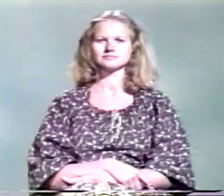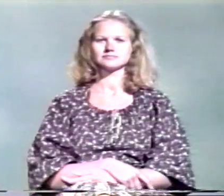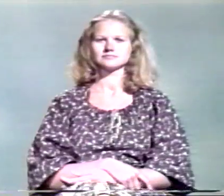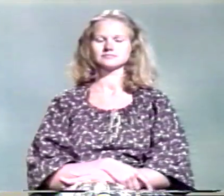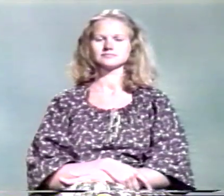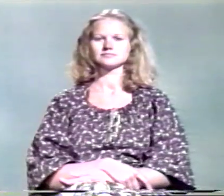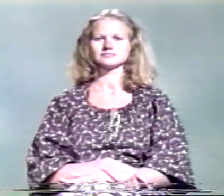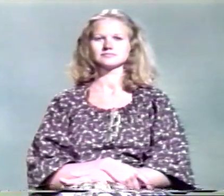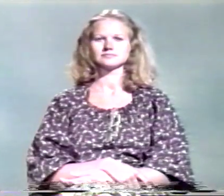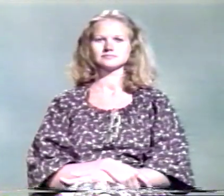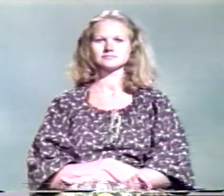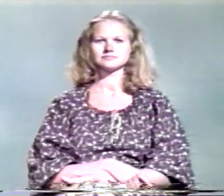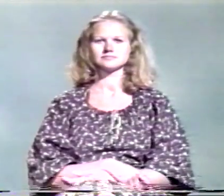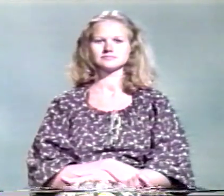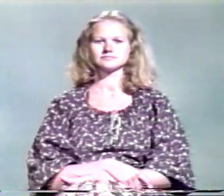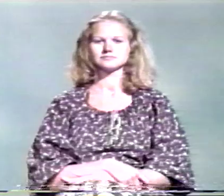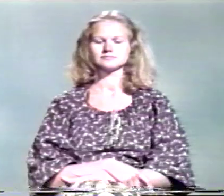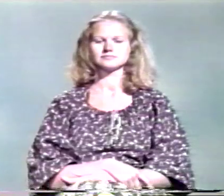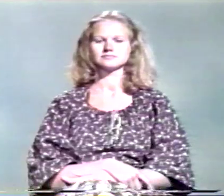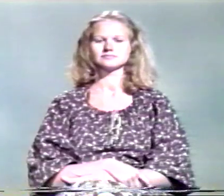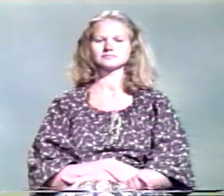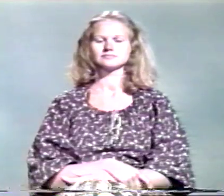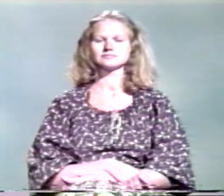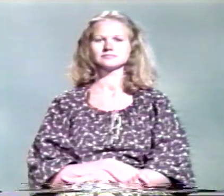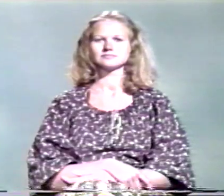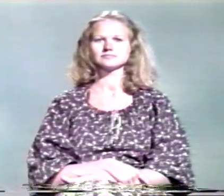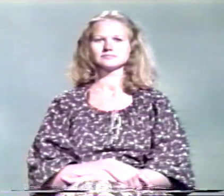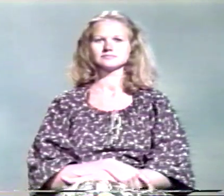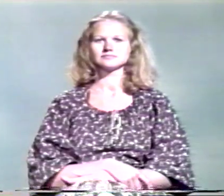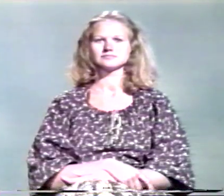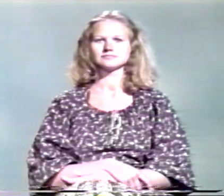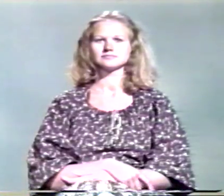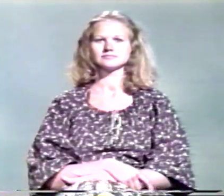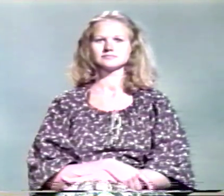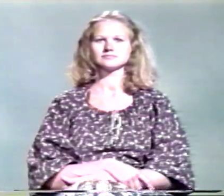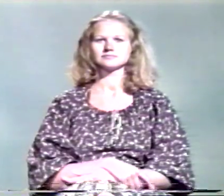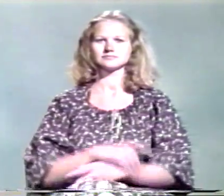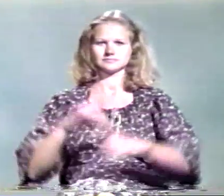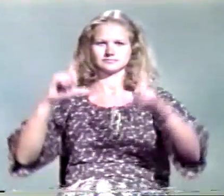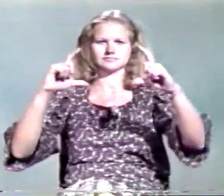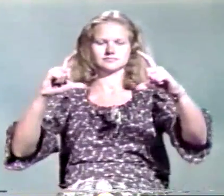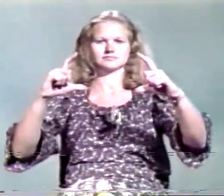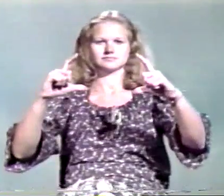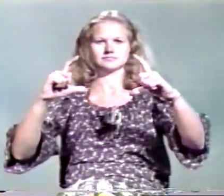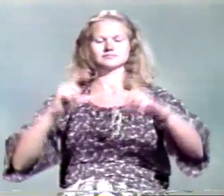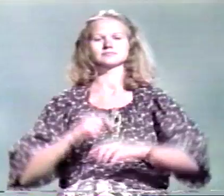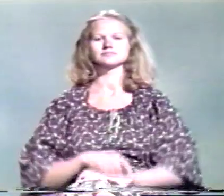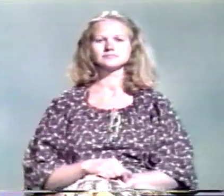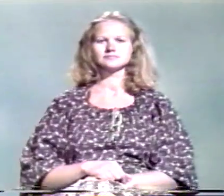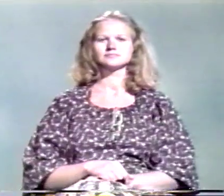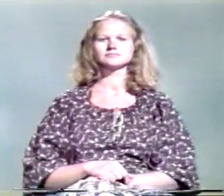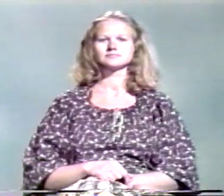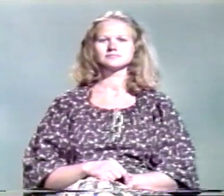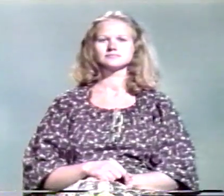There is no sign for a frisbee. You can either spell it or show its shape like this. The shape of a frisbee.